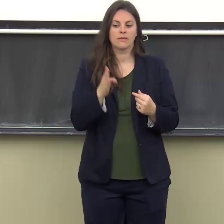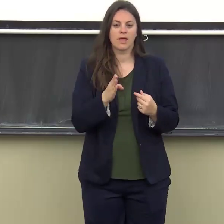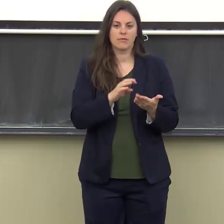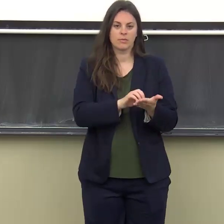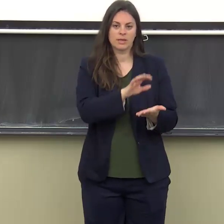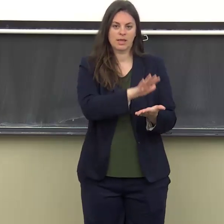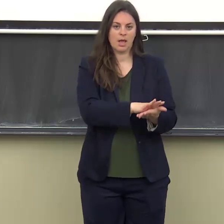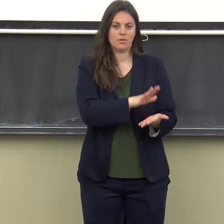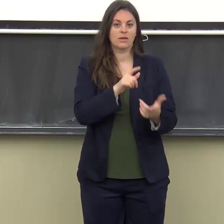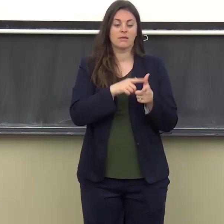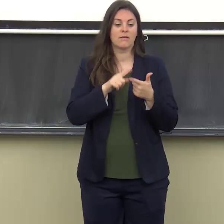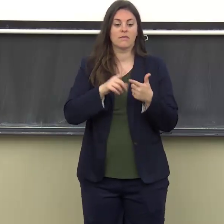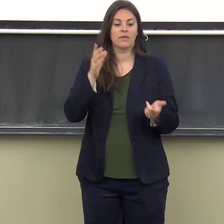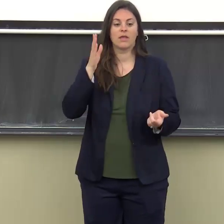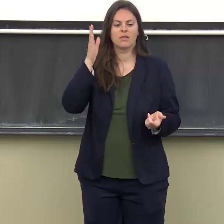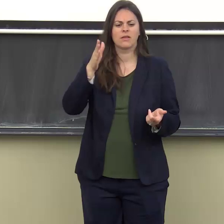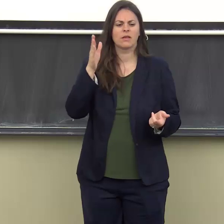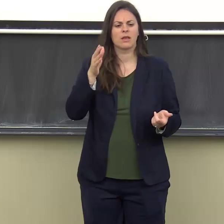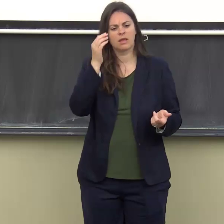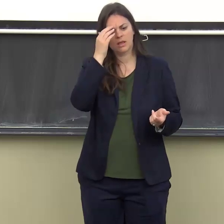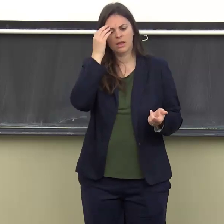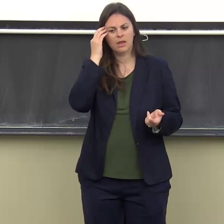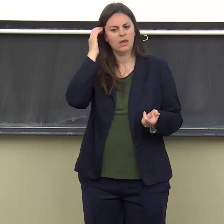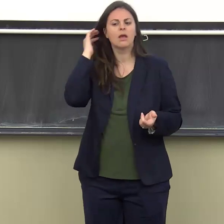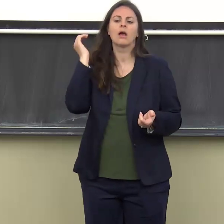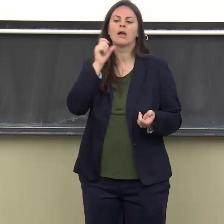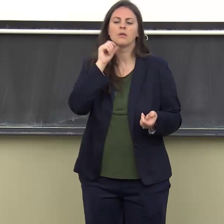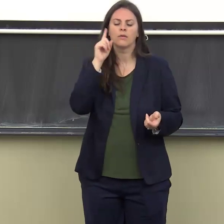Future models. Right. So we were.